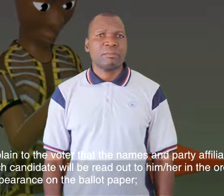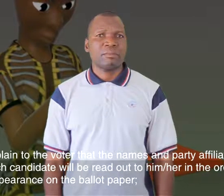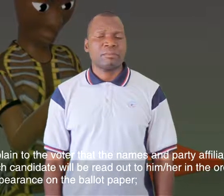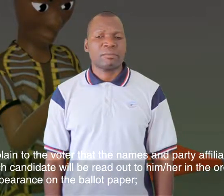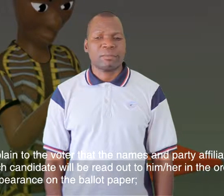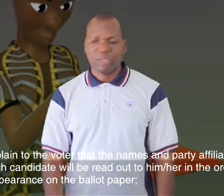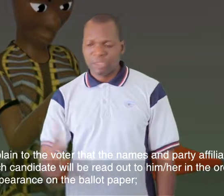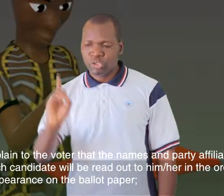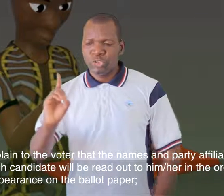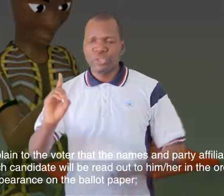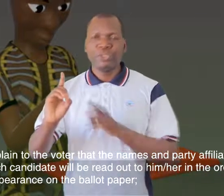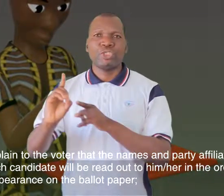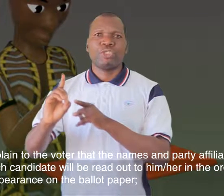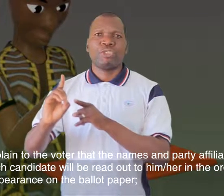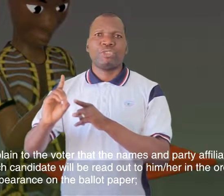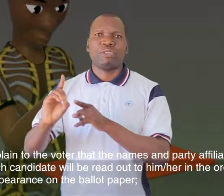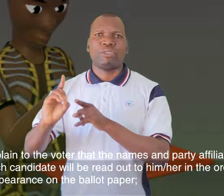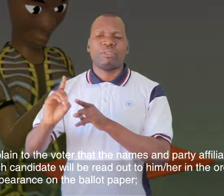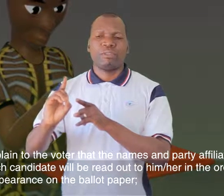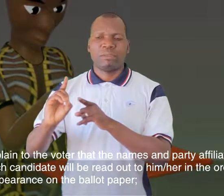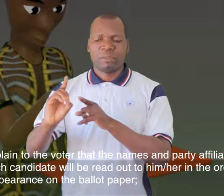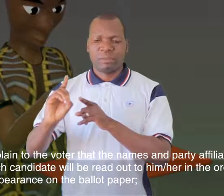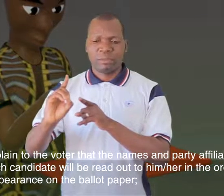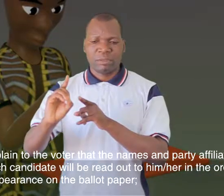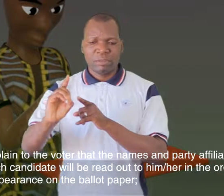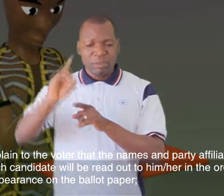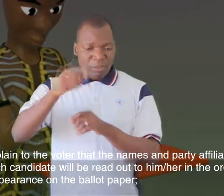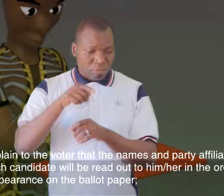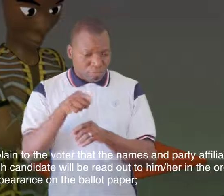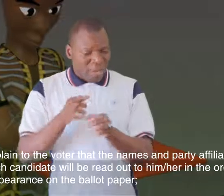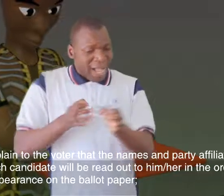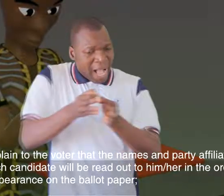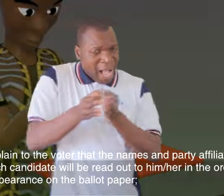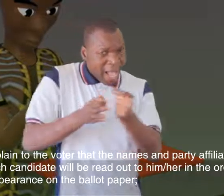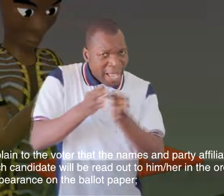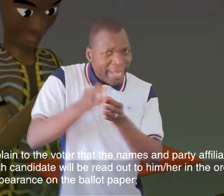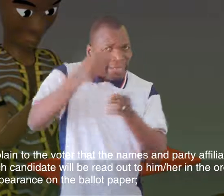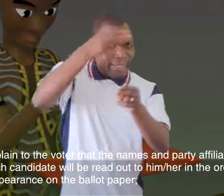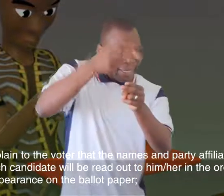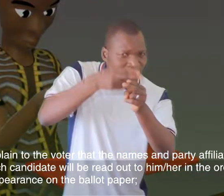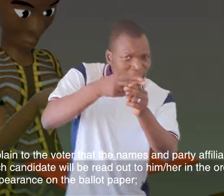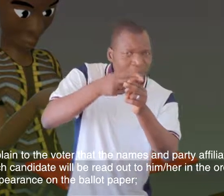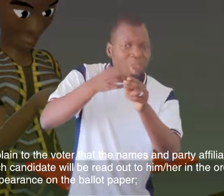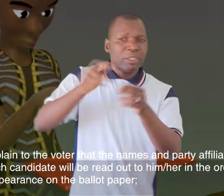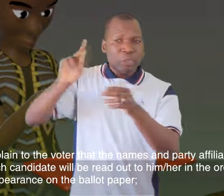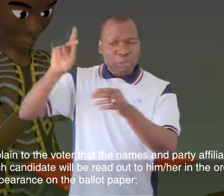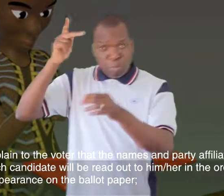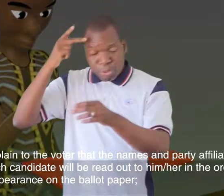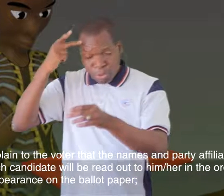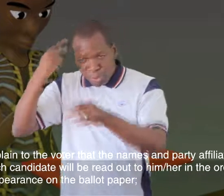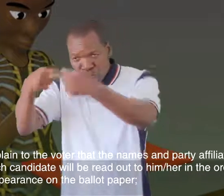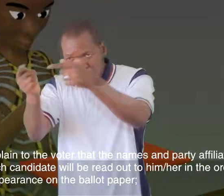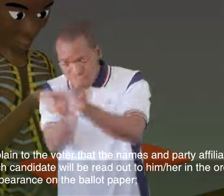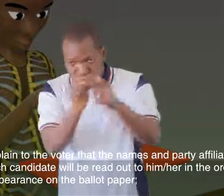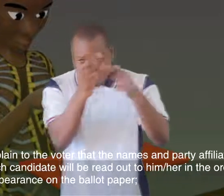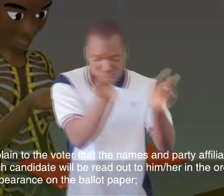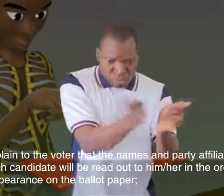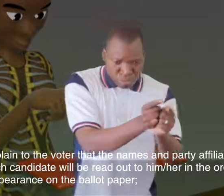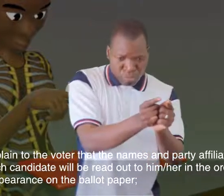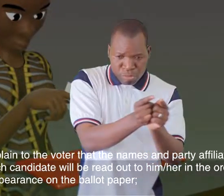D. Explain to the voter that the names and party affiliations of each candidate will be read out to him or her in the